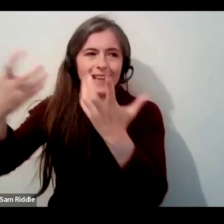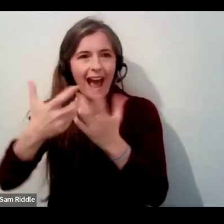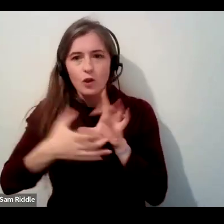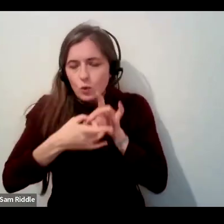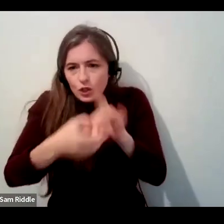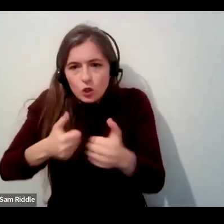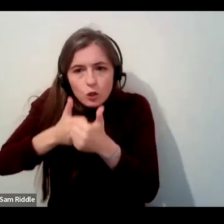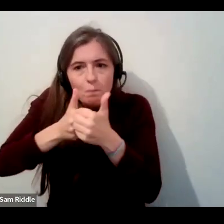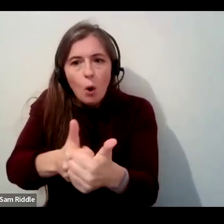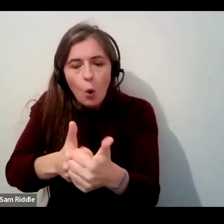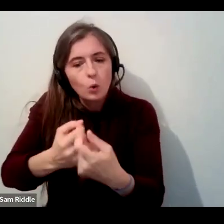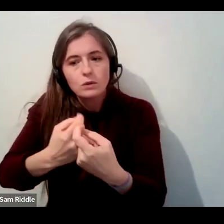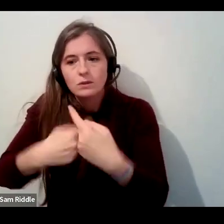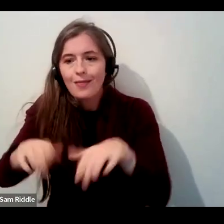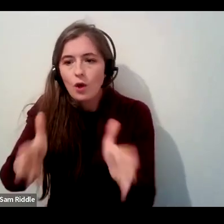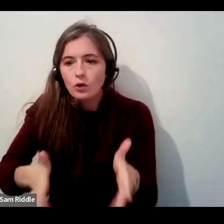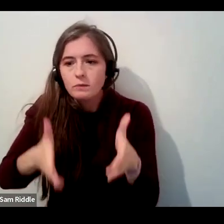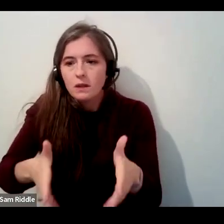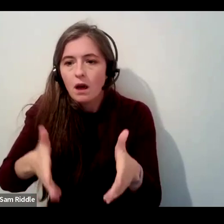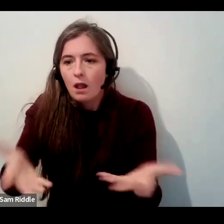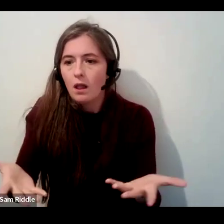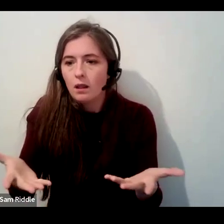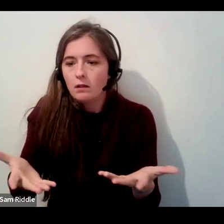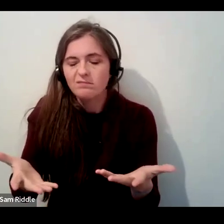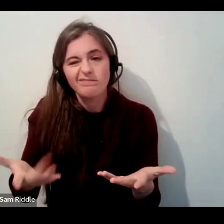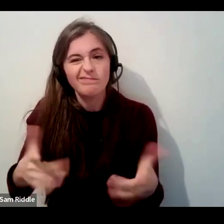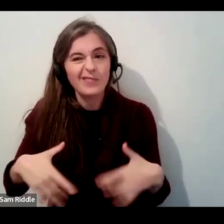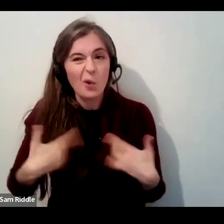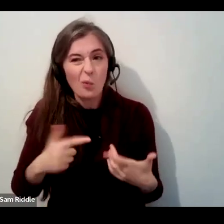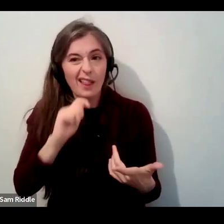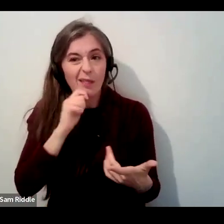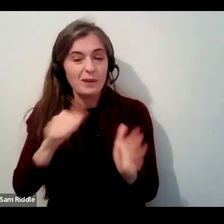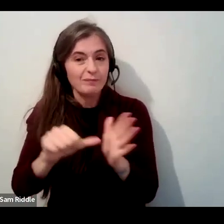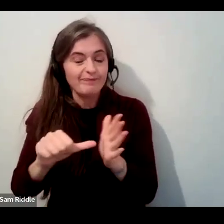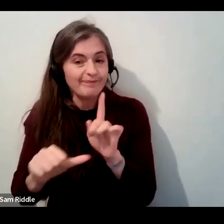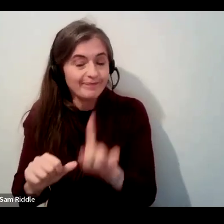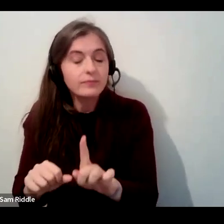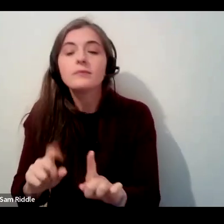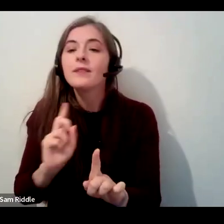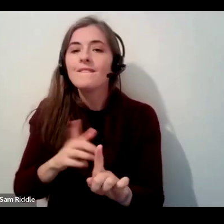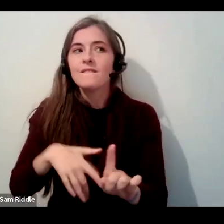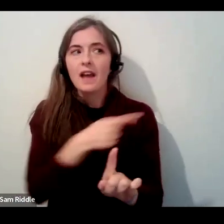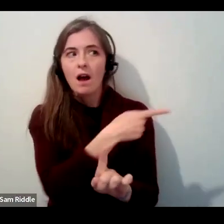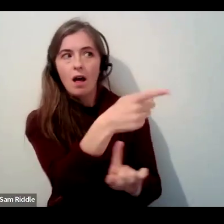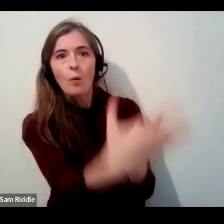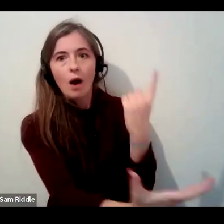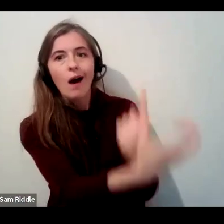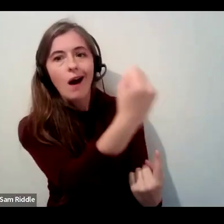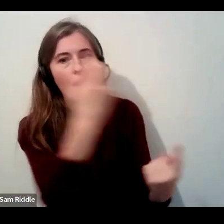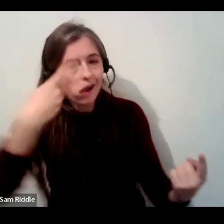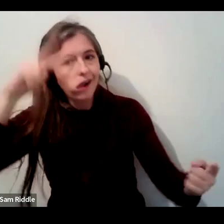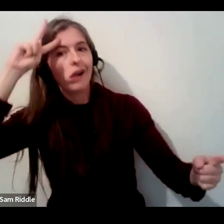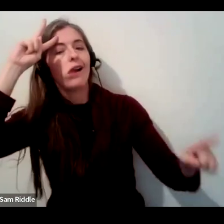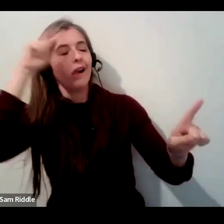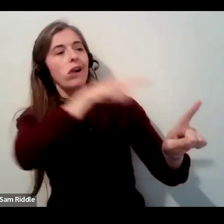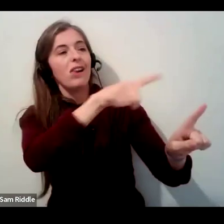people in the hospital setting where a lot of these decisions are going to get taken. Because I think that may well help us win the argument about